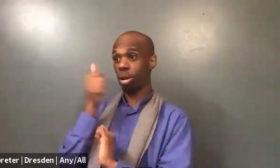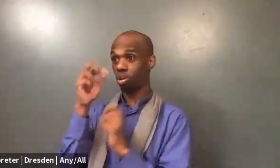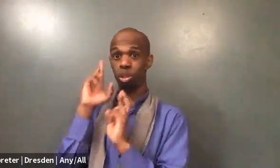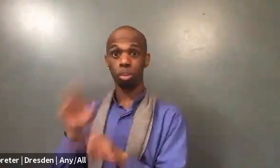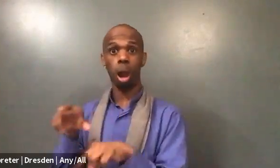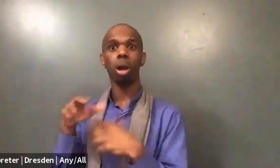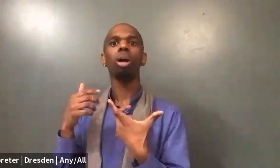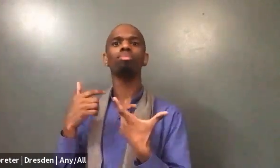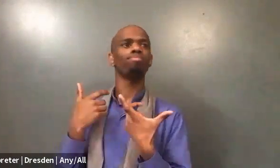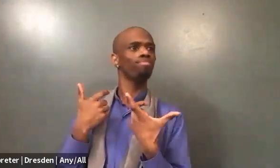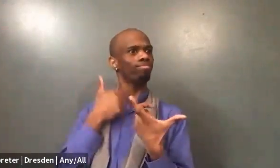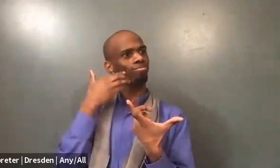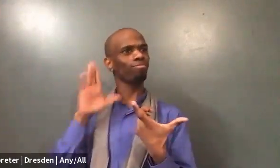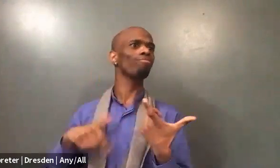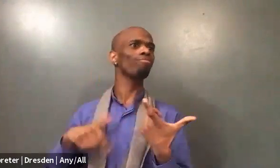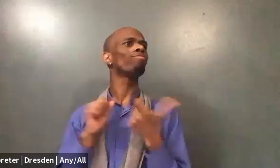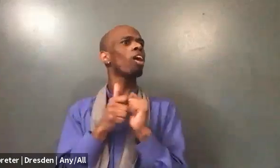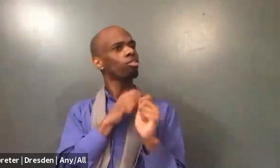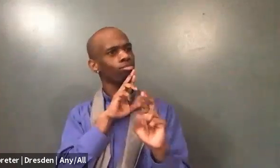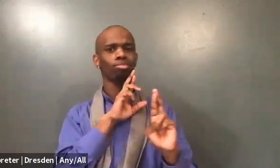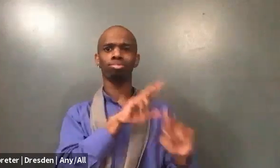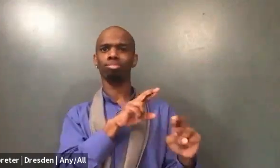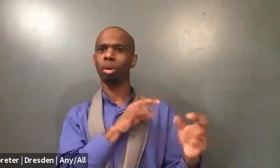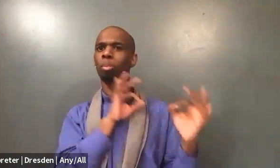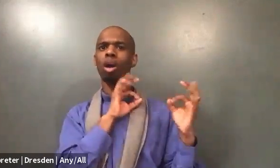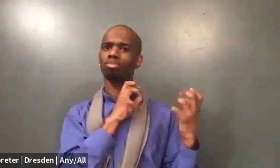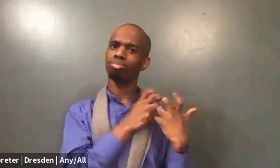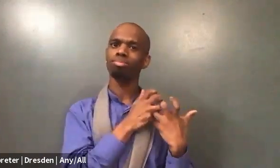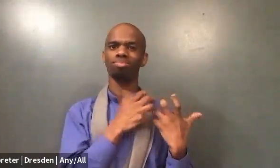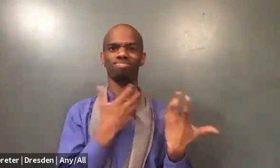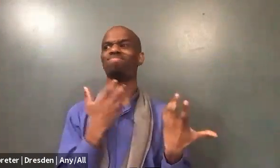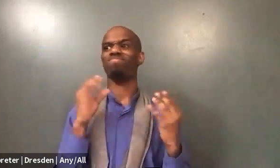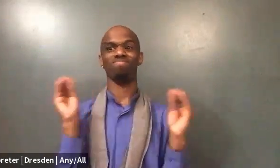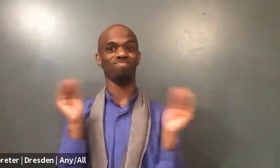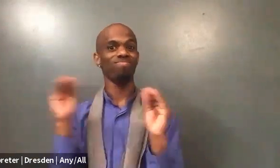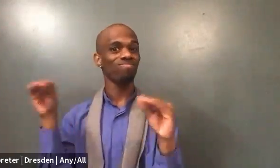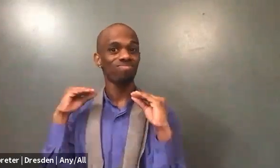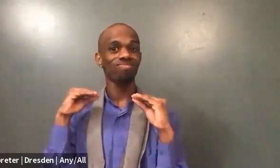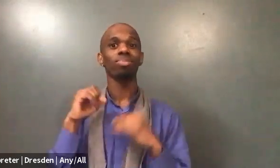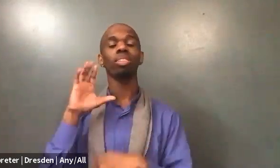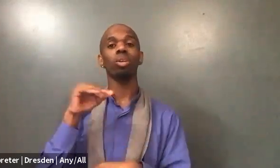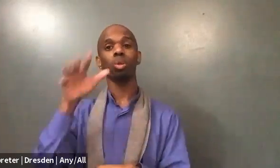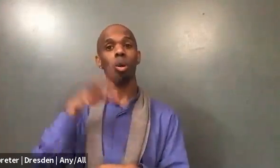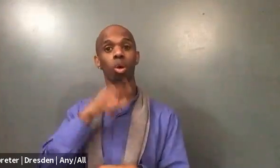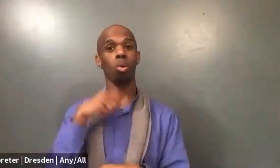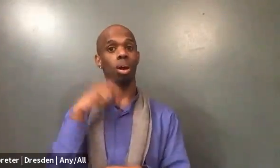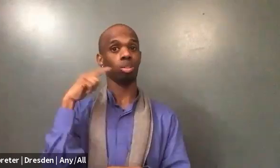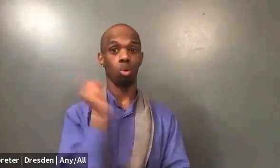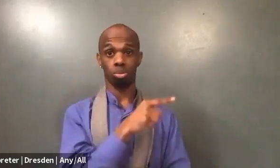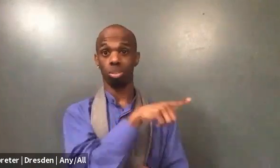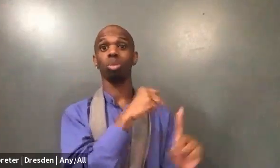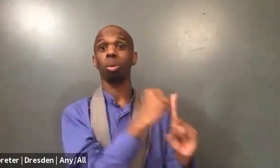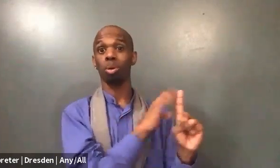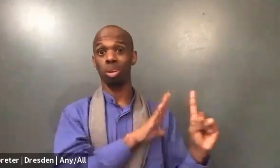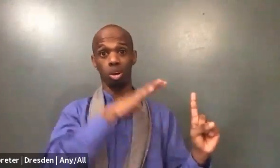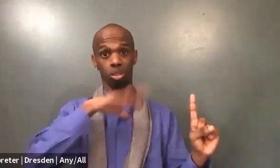And so I had, in that situation with the woman who was abusing her child, I did respond.